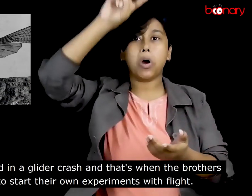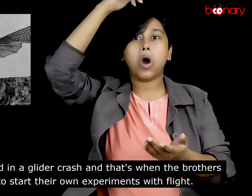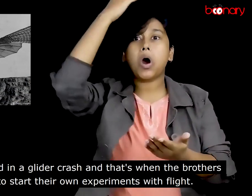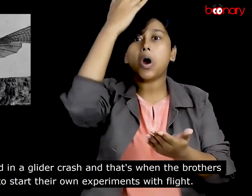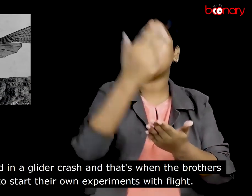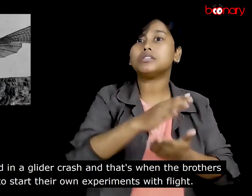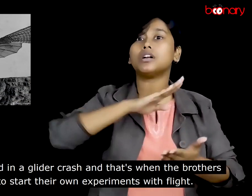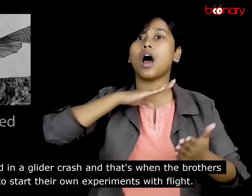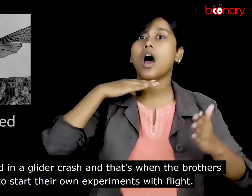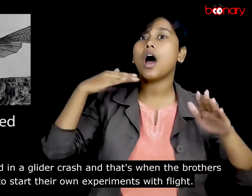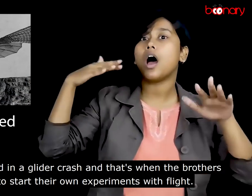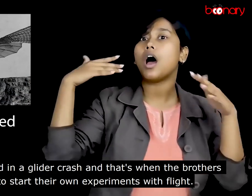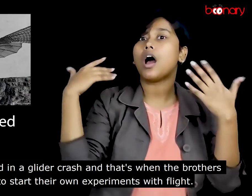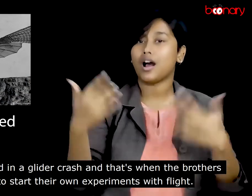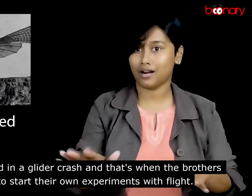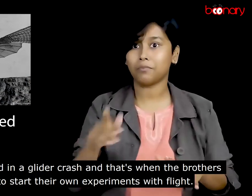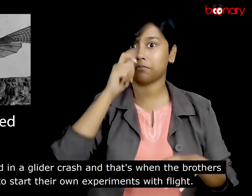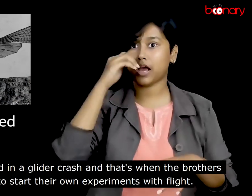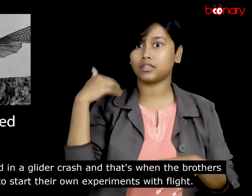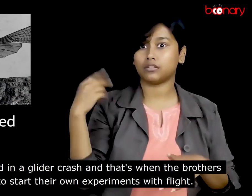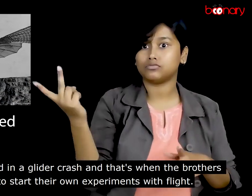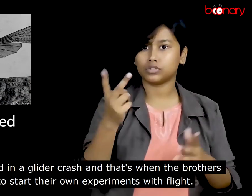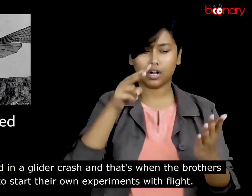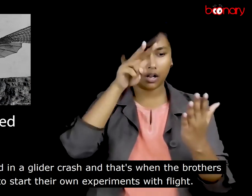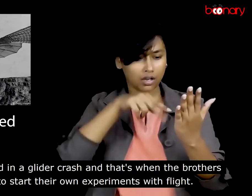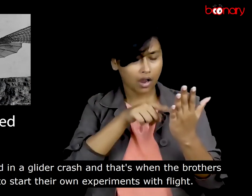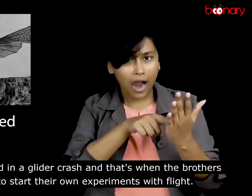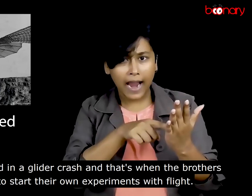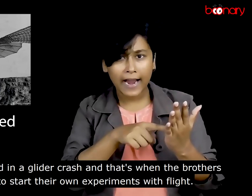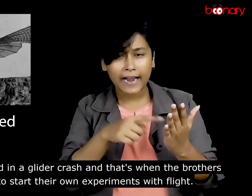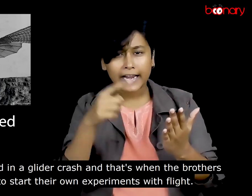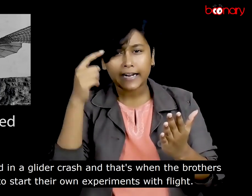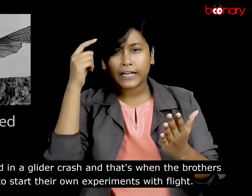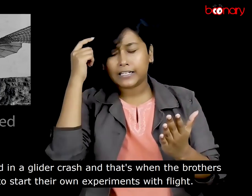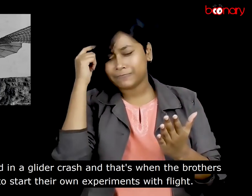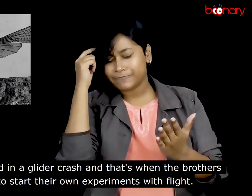And that's when the brothers decided to start their own experiments with flight.